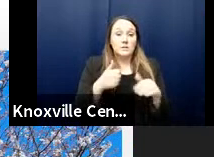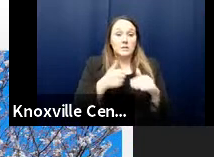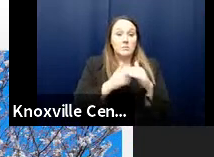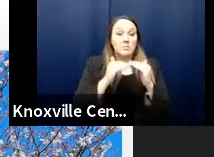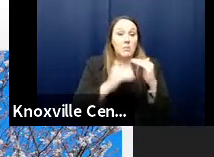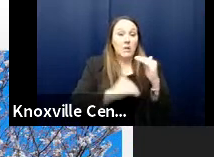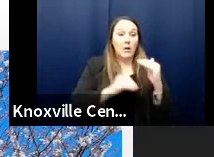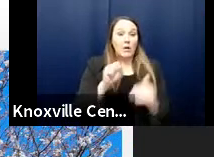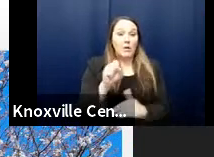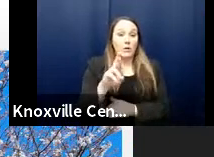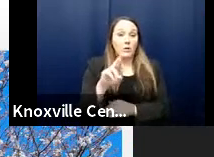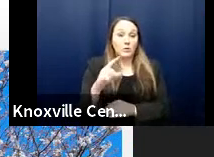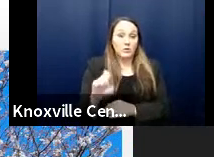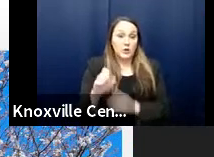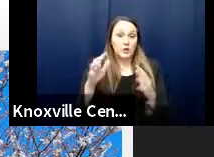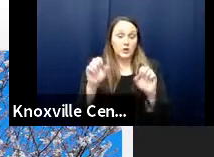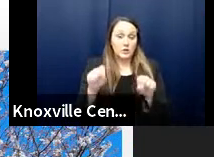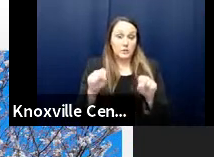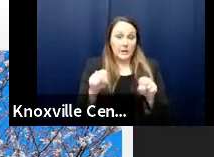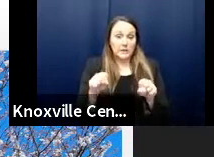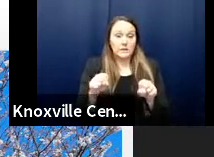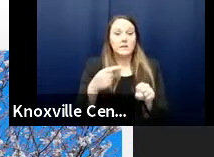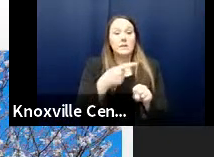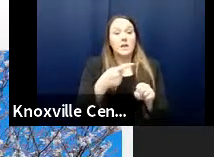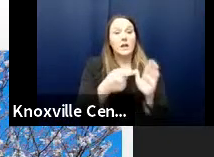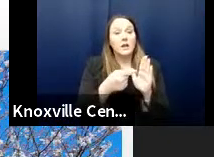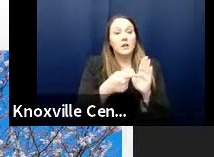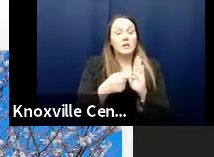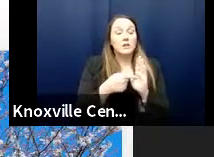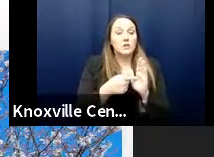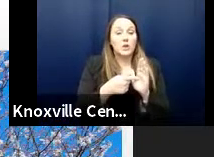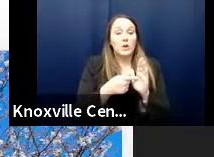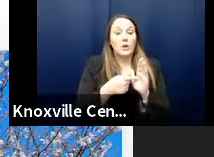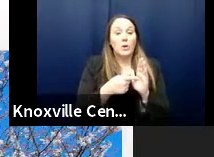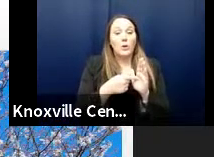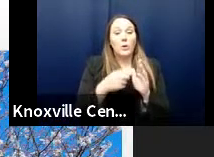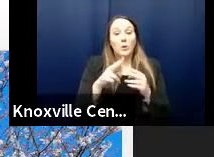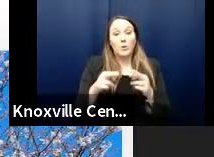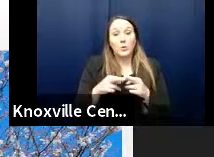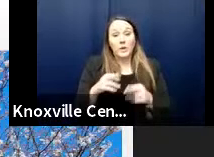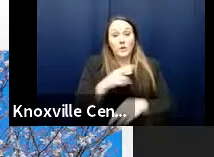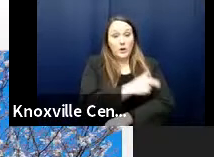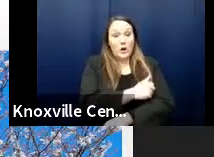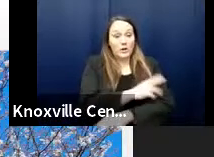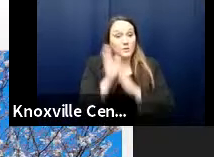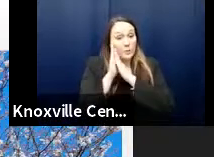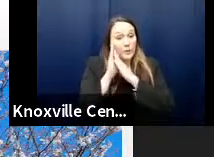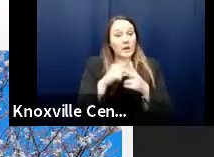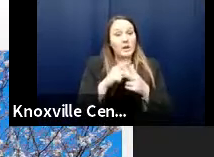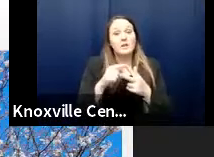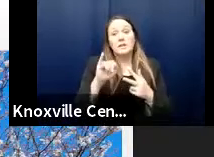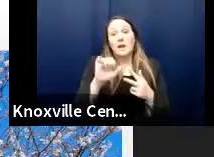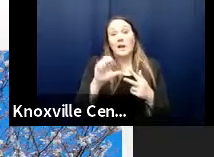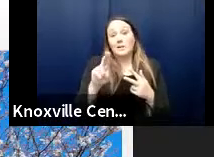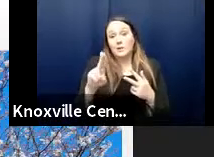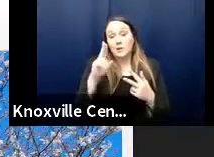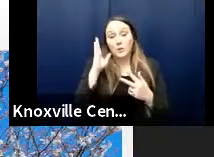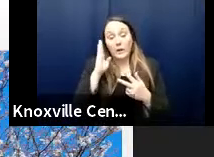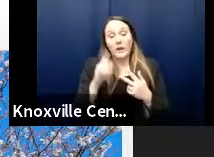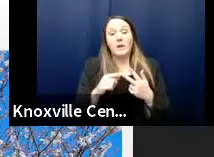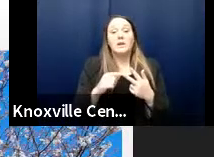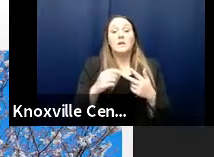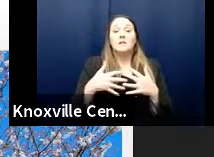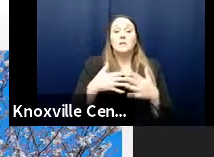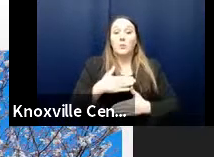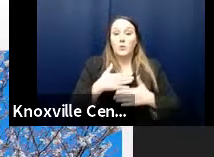capacity. These graphs show the availability of regional hospital beds, ICU beds, and ventilators from our hospital